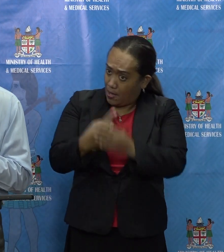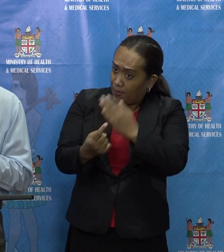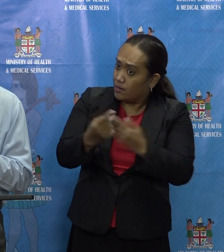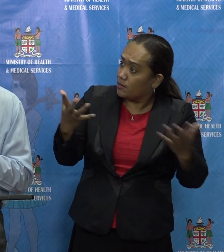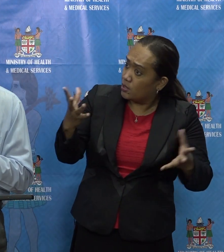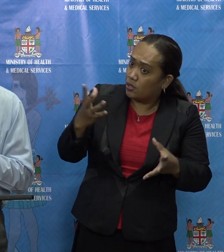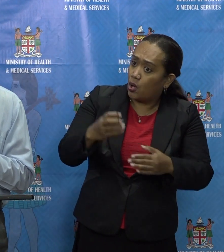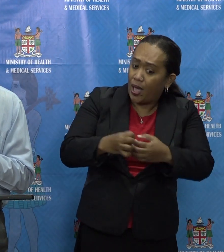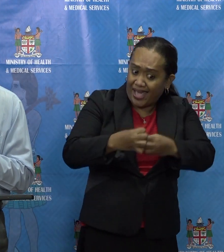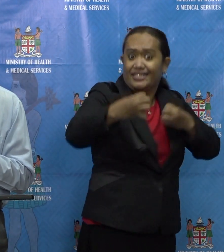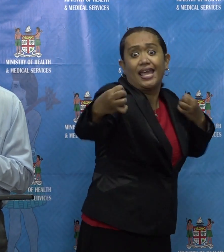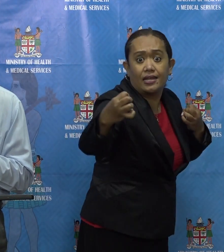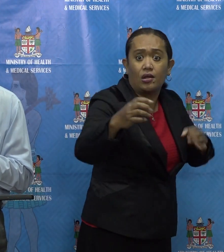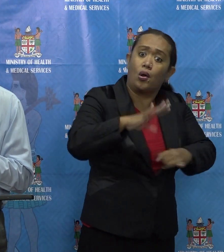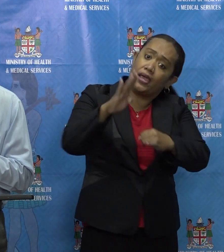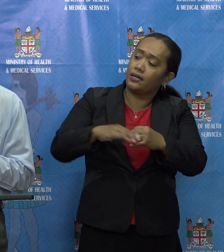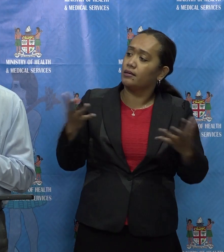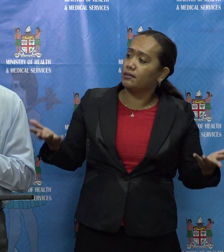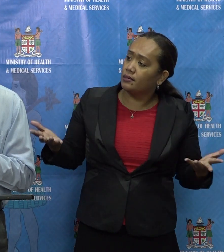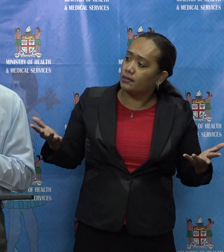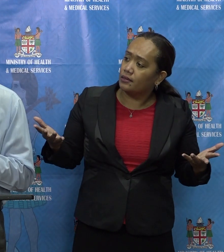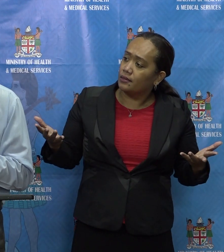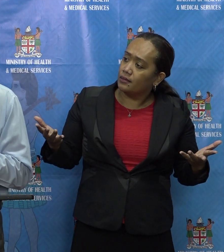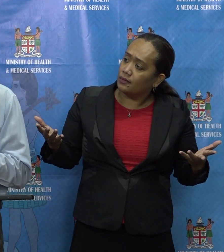it'll extend or come to an end?